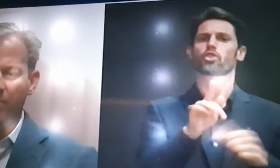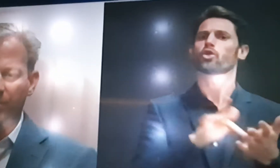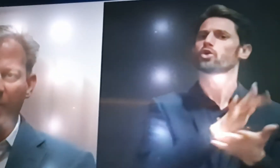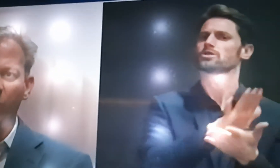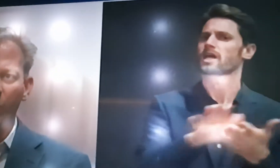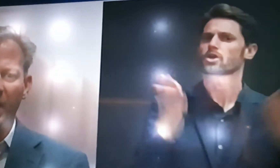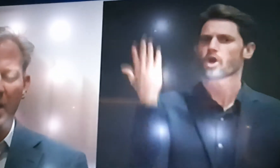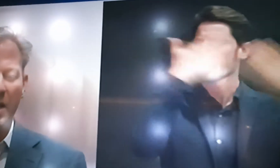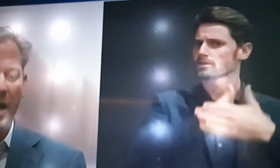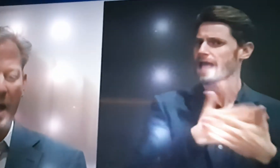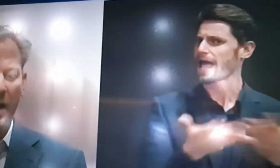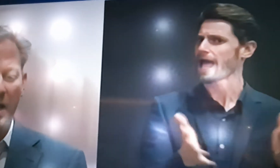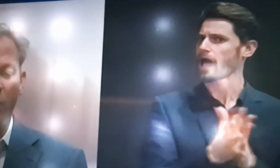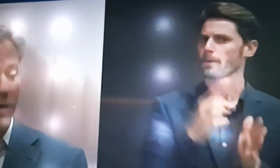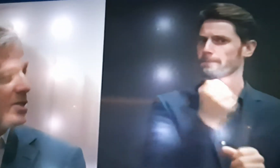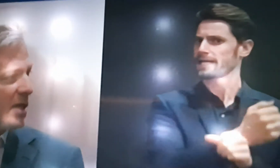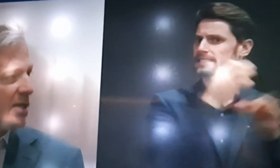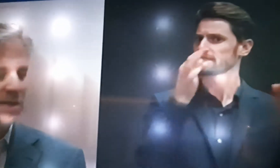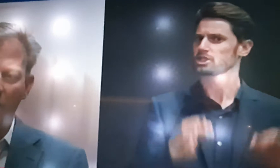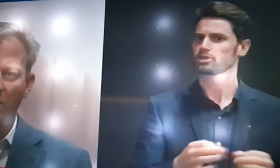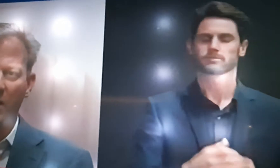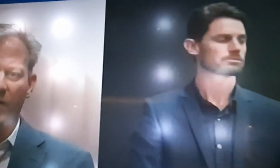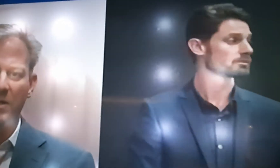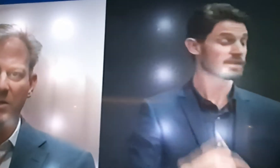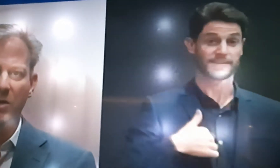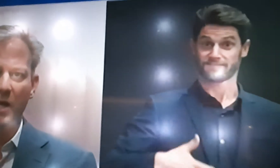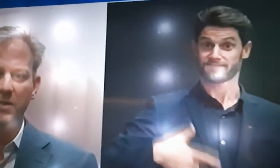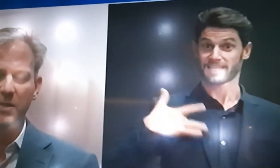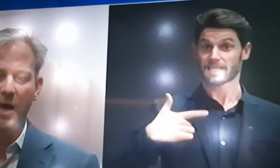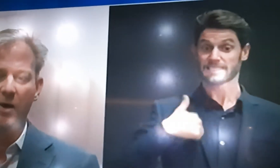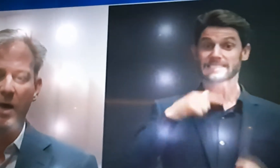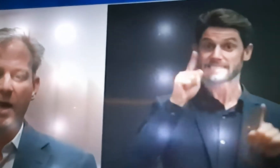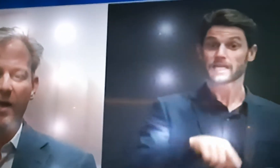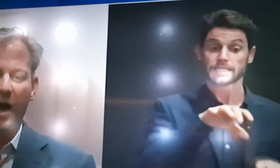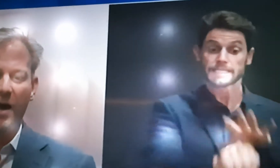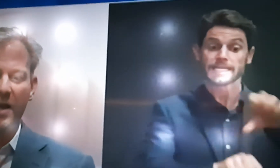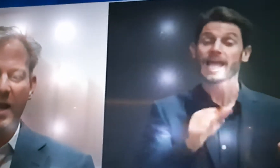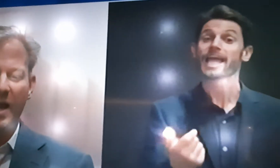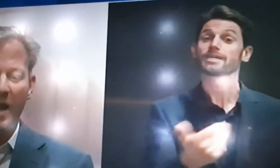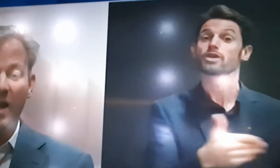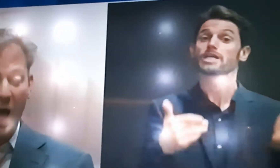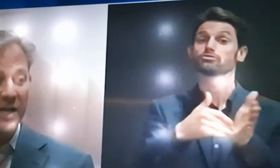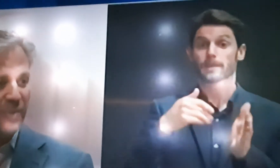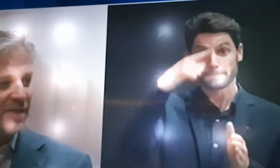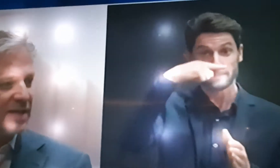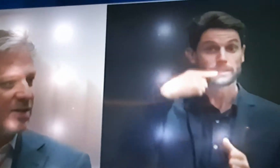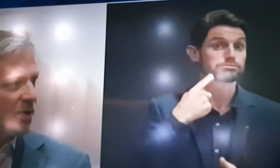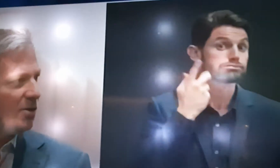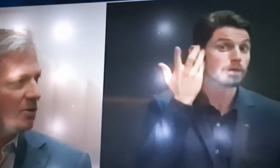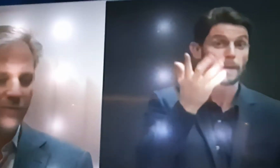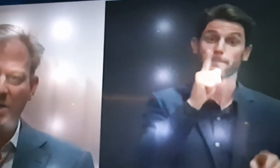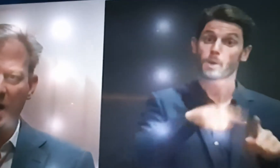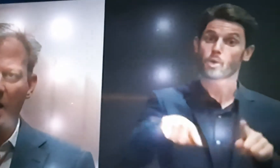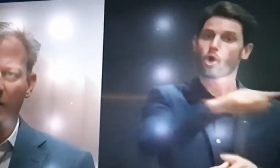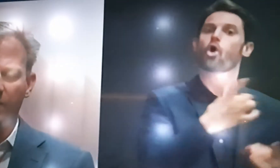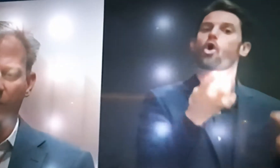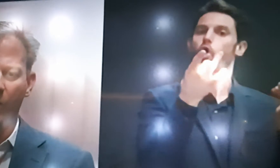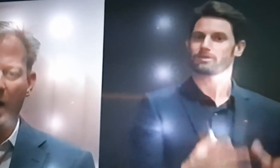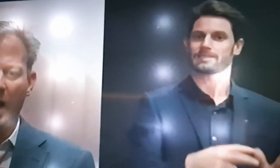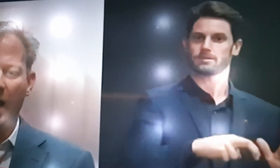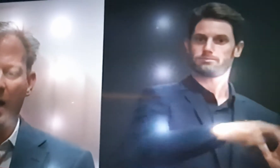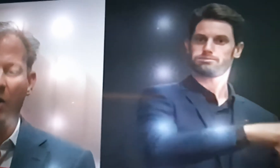that people will be in quarantine as they're identified as new cases now. In large part, that's a real